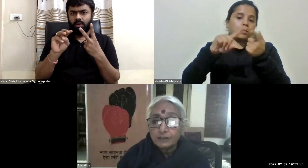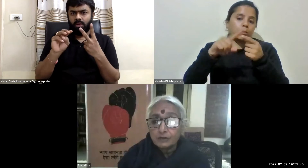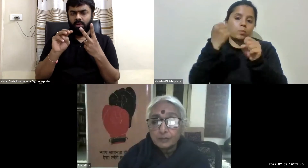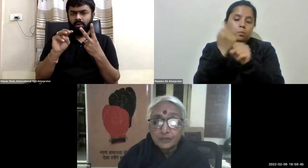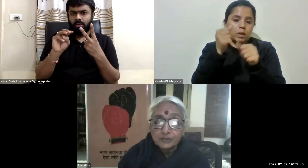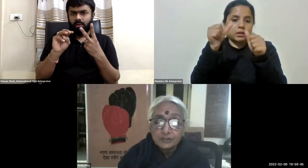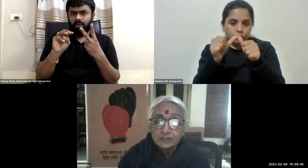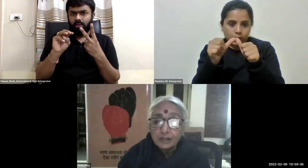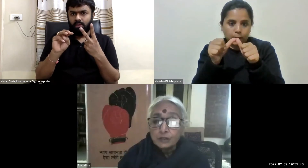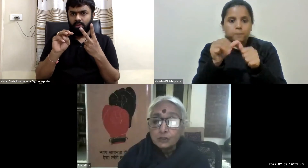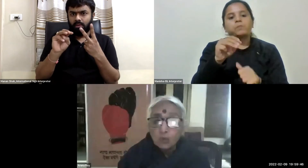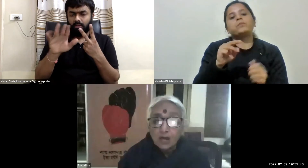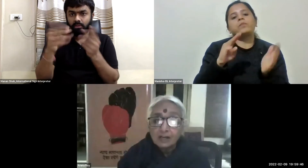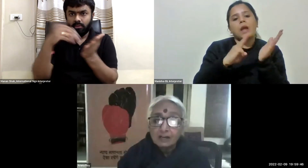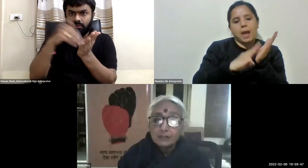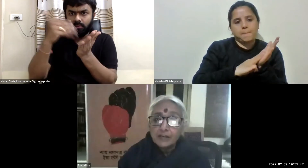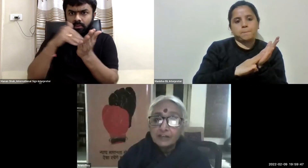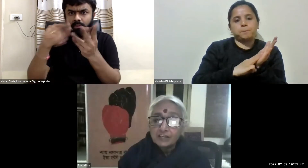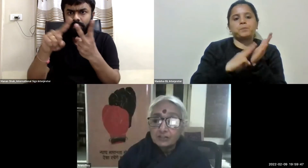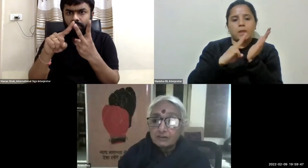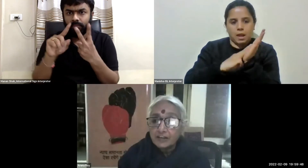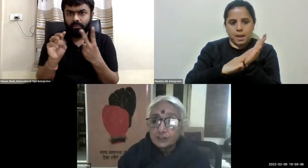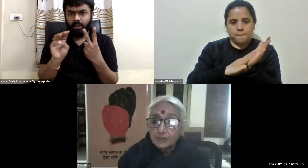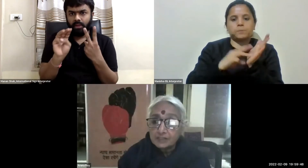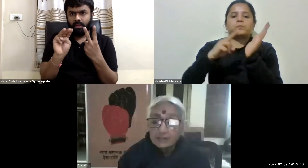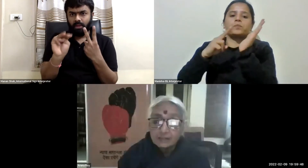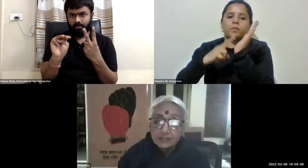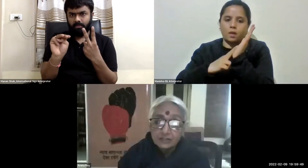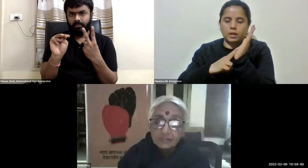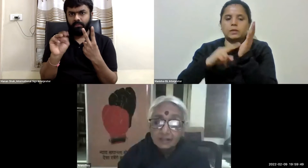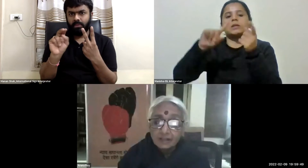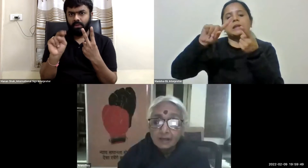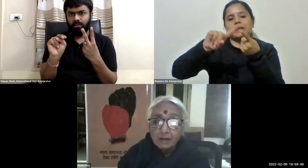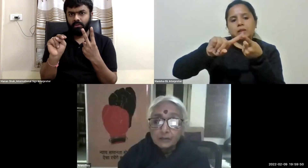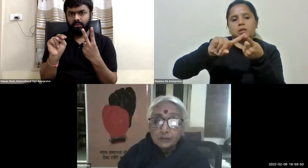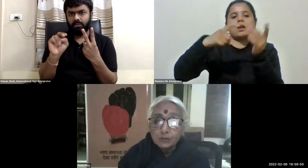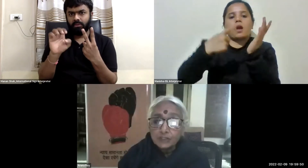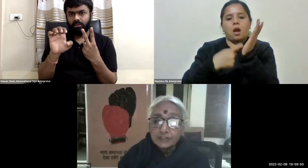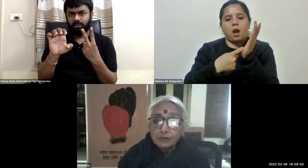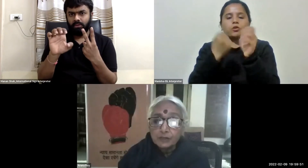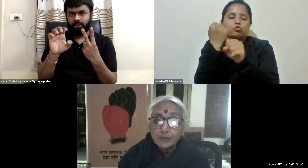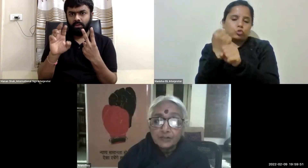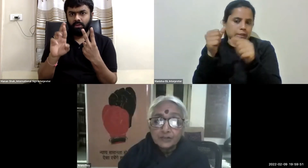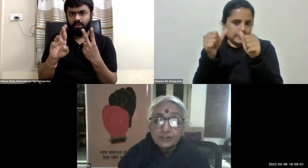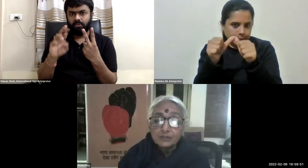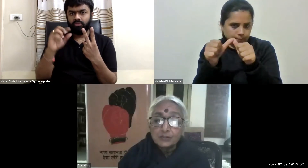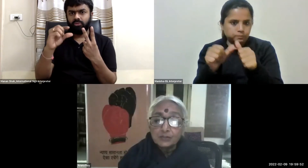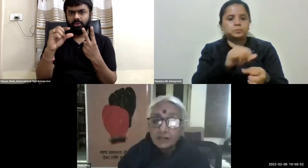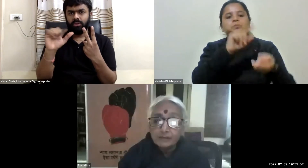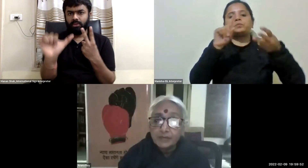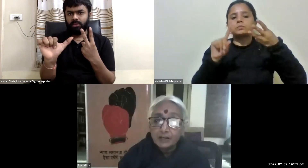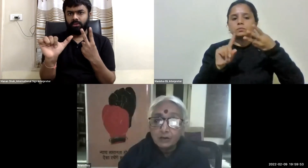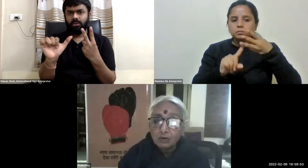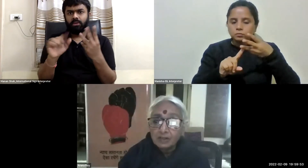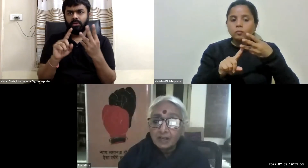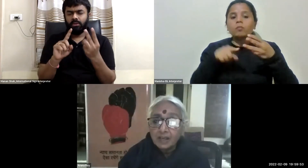social security pensions, two are covered by national rights-based legislations, but social security pensions is not